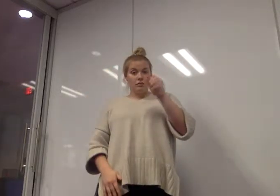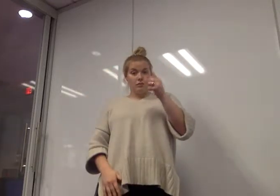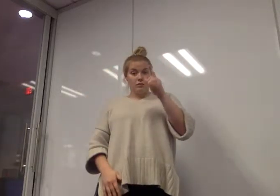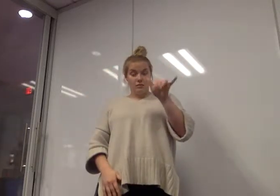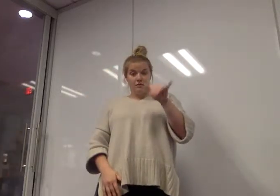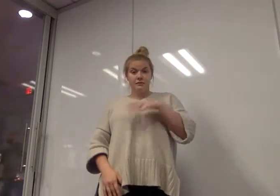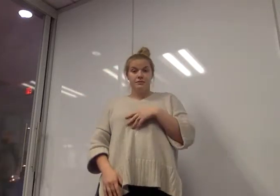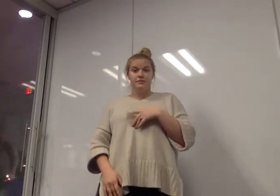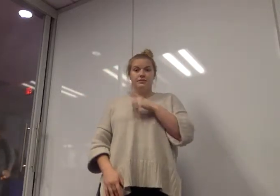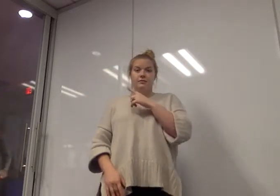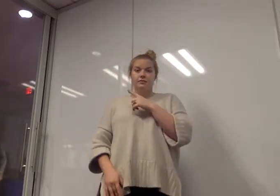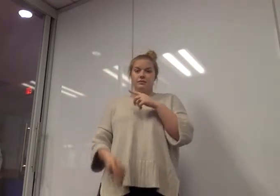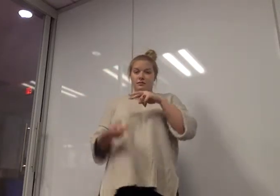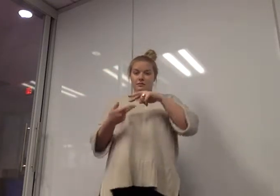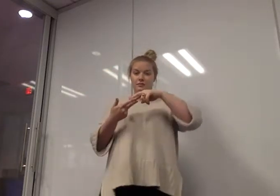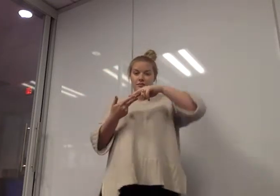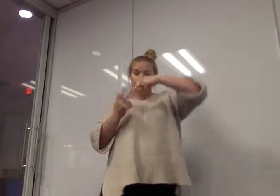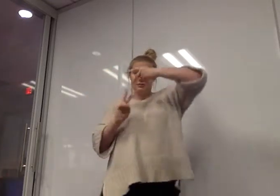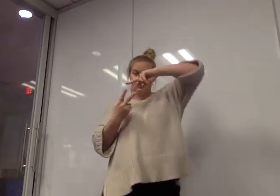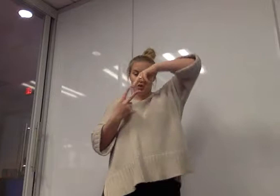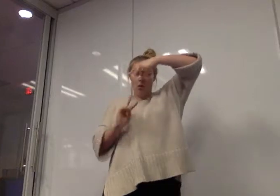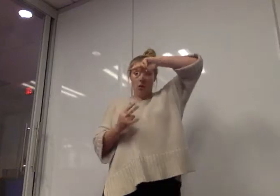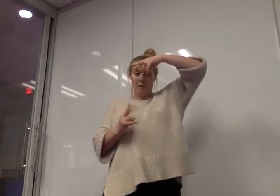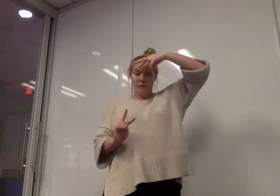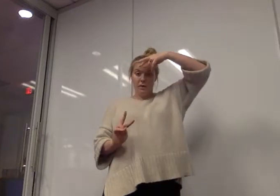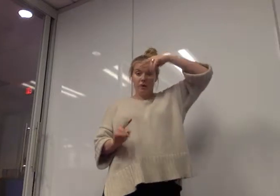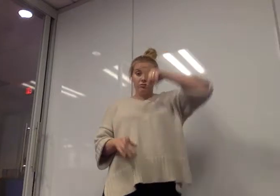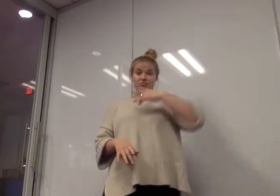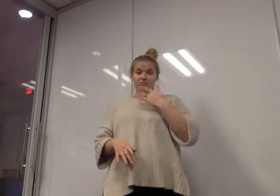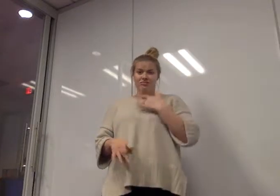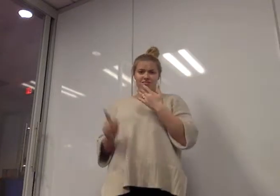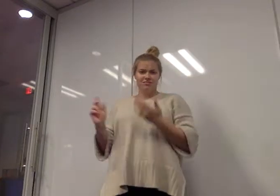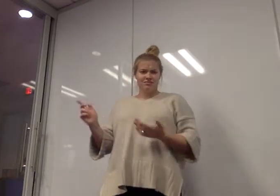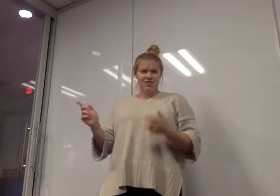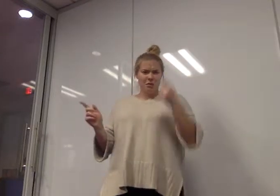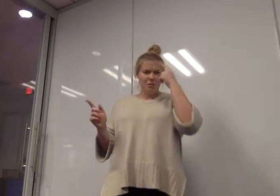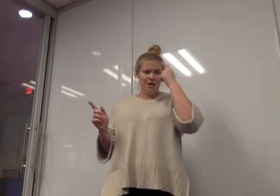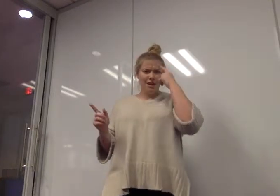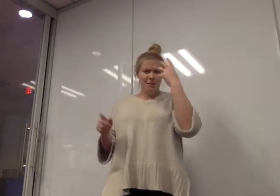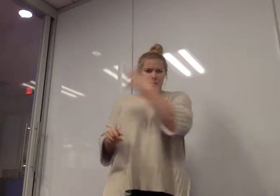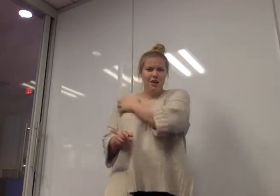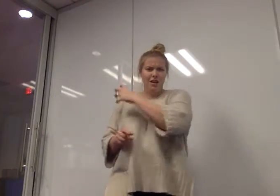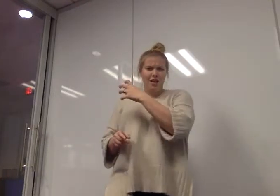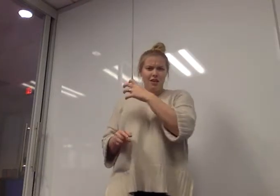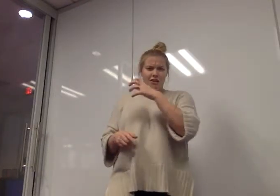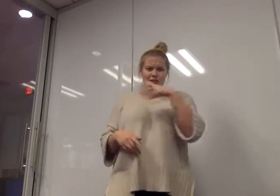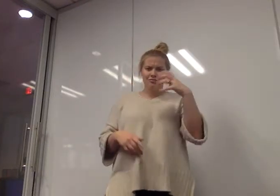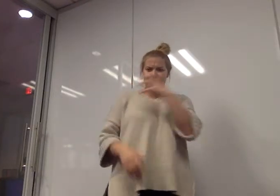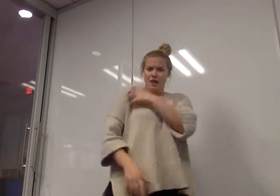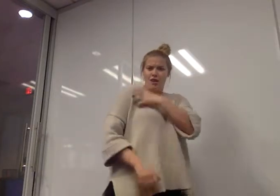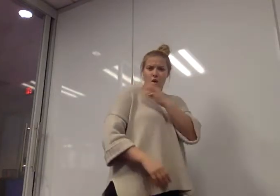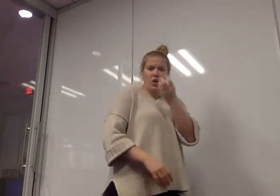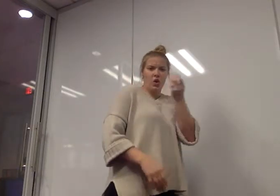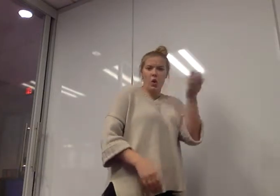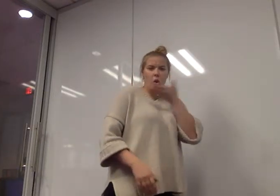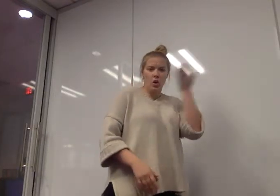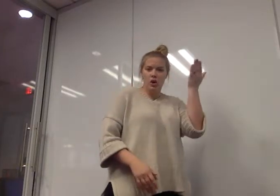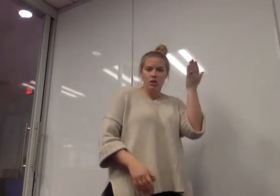that's hormones. I look at hormones. So what do the minds of the powerful versus the powerless look like? So